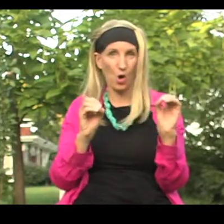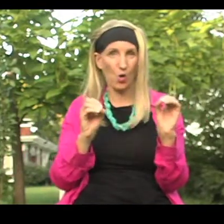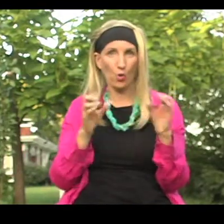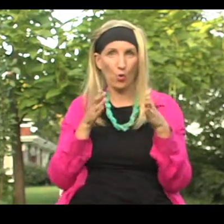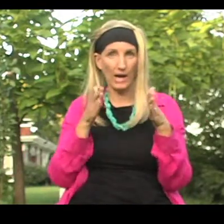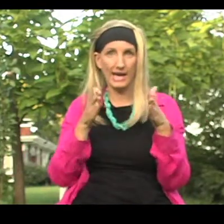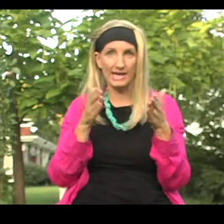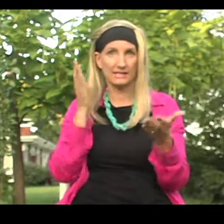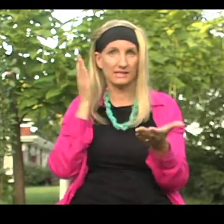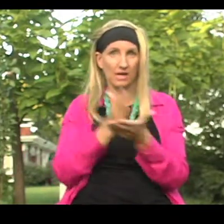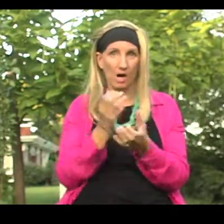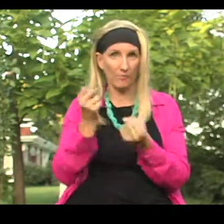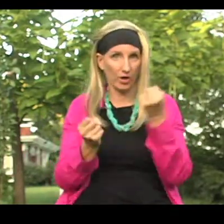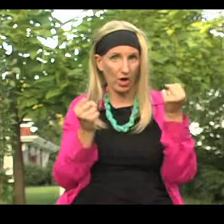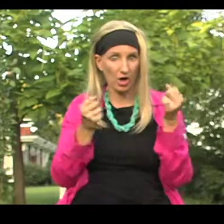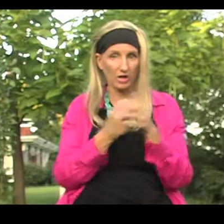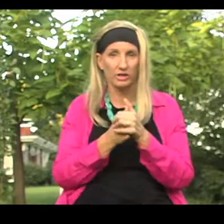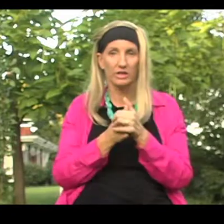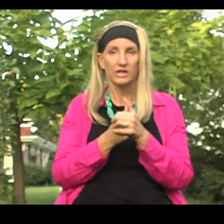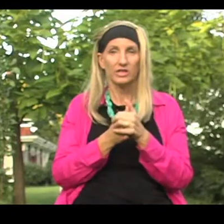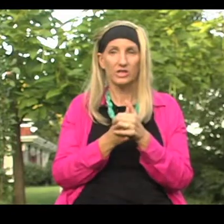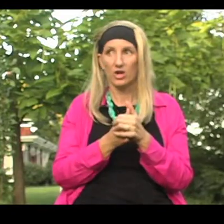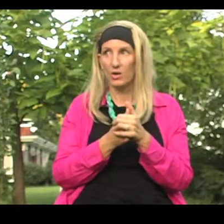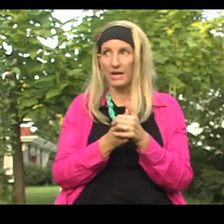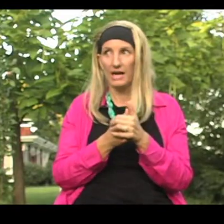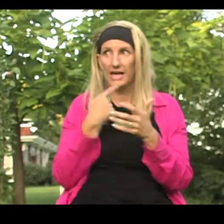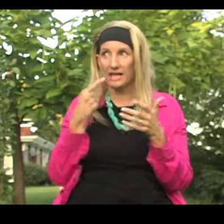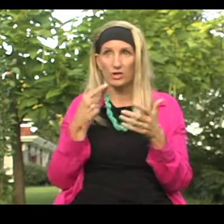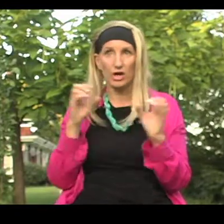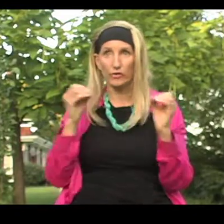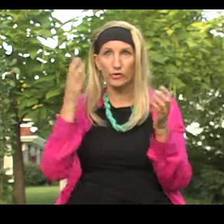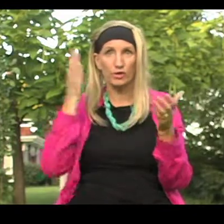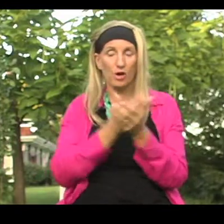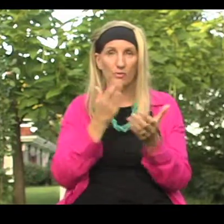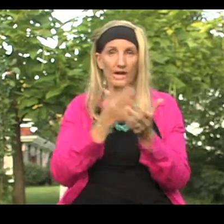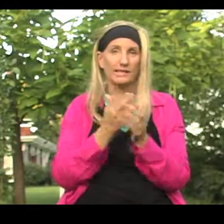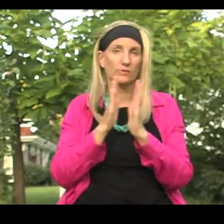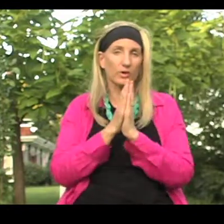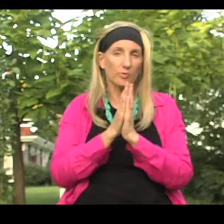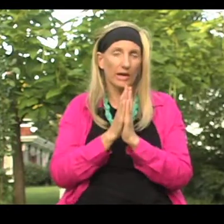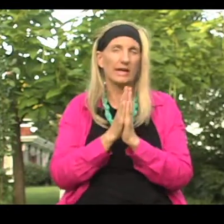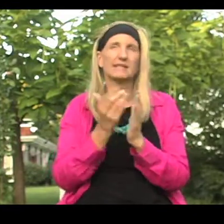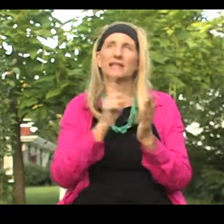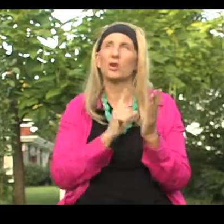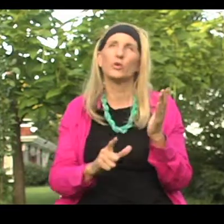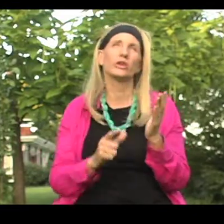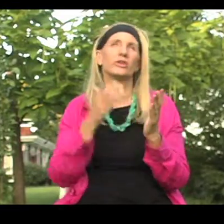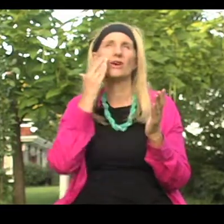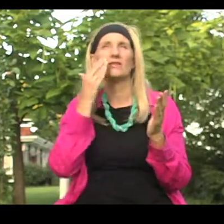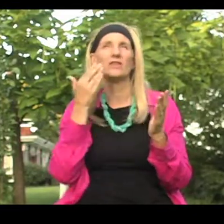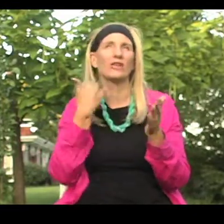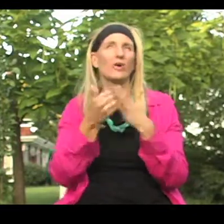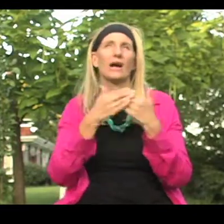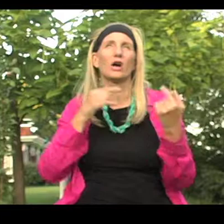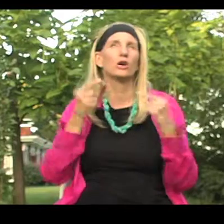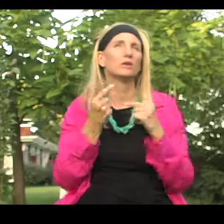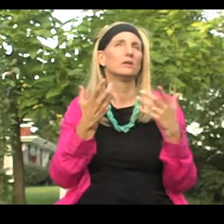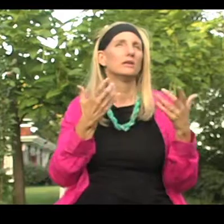no way to stop the car. So I let her know there was no brakes, and we were praying. I said, Lord, you know, even though I hurt